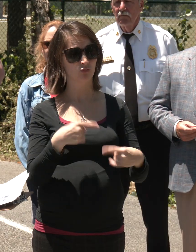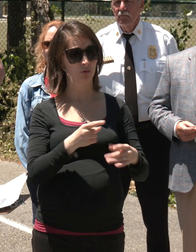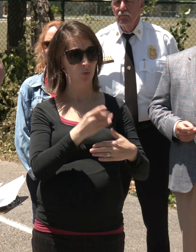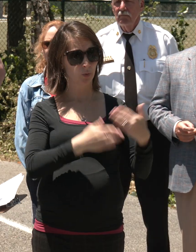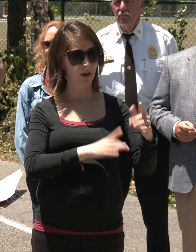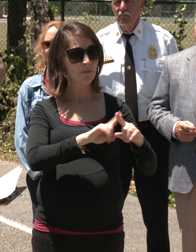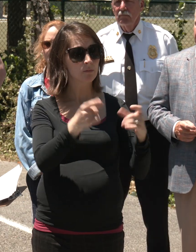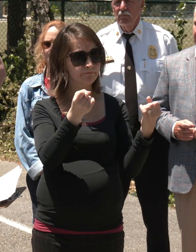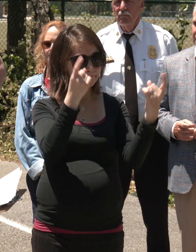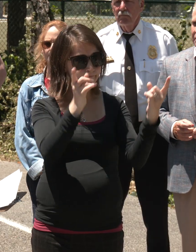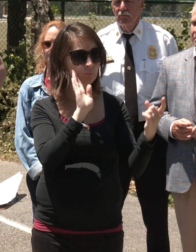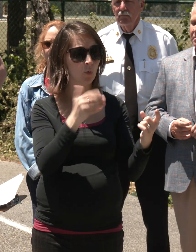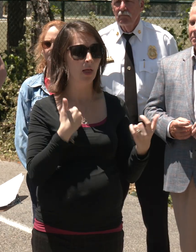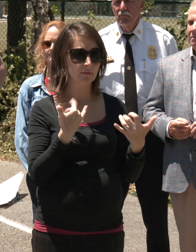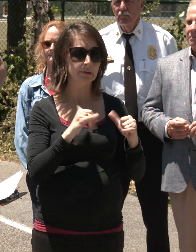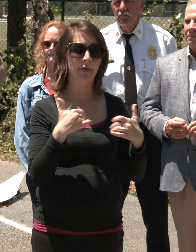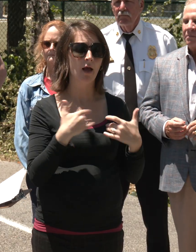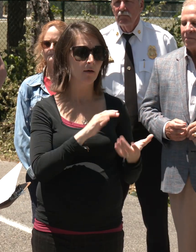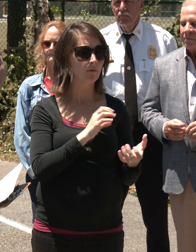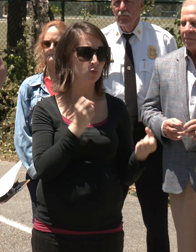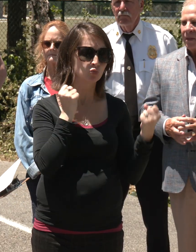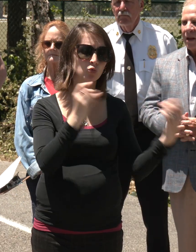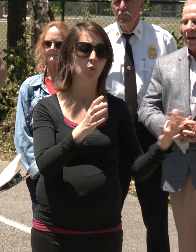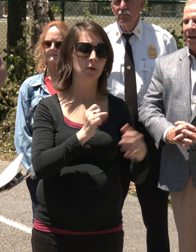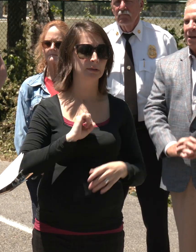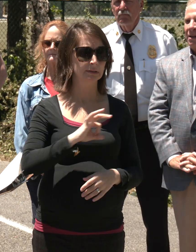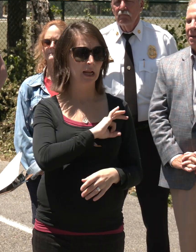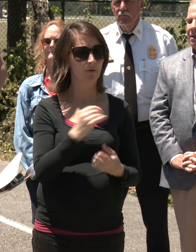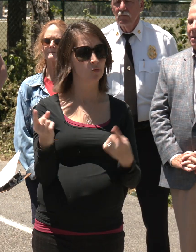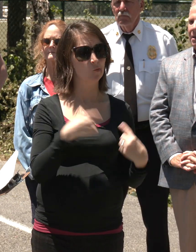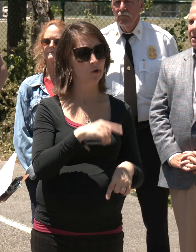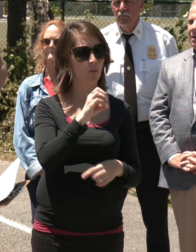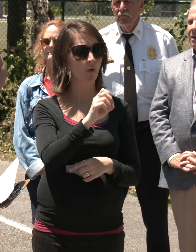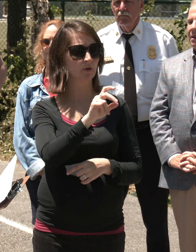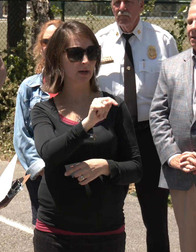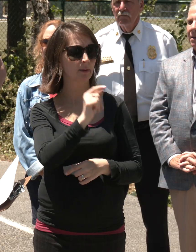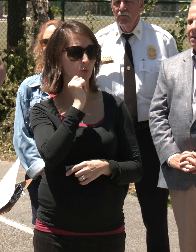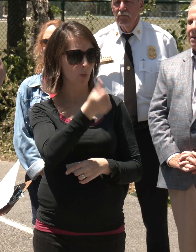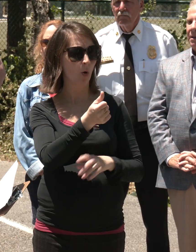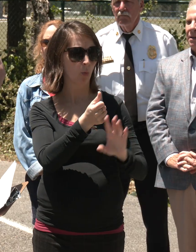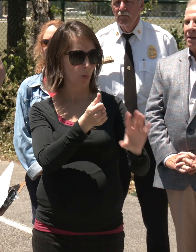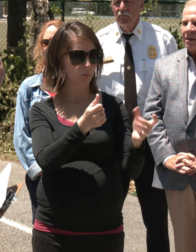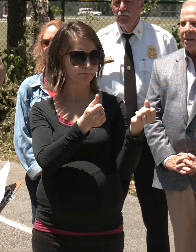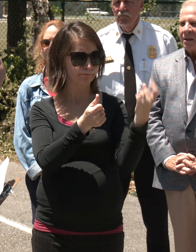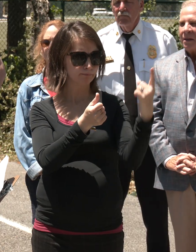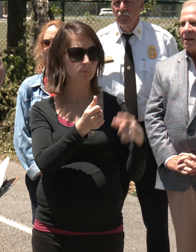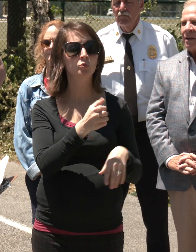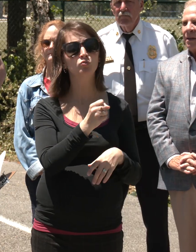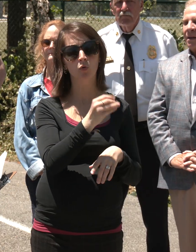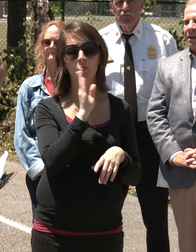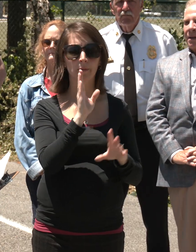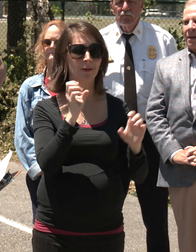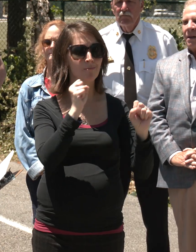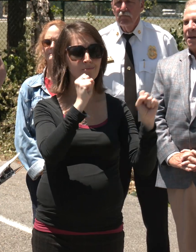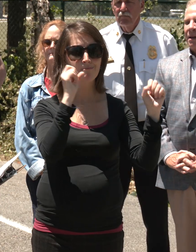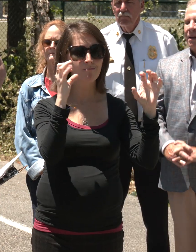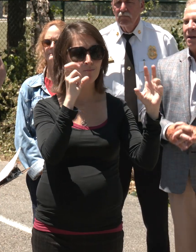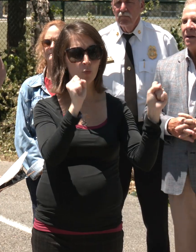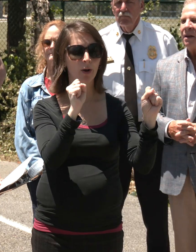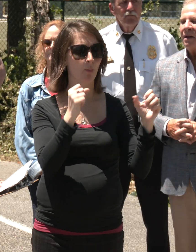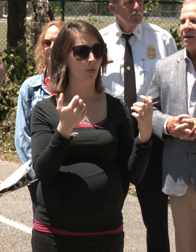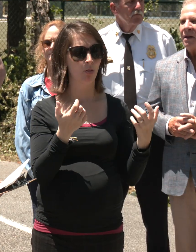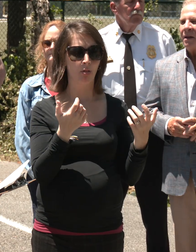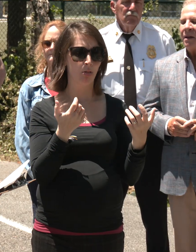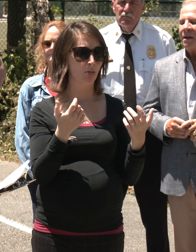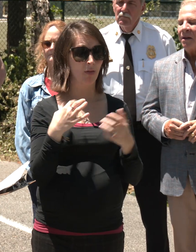we do have a ton of staff coming in for overtime tomorrow. So it's been an unbelievable and incredible amount of